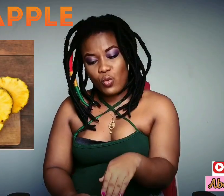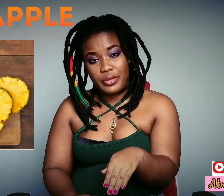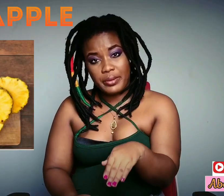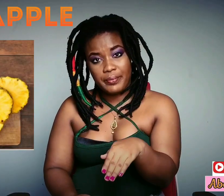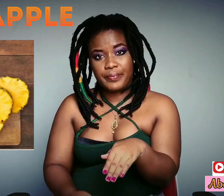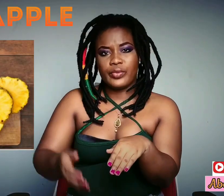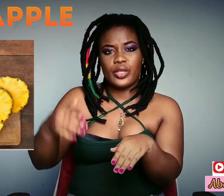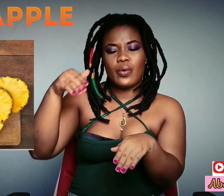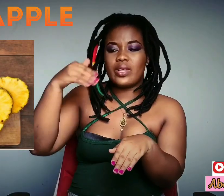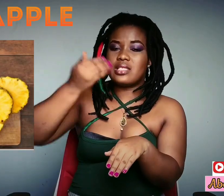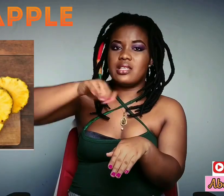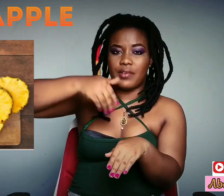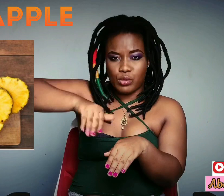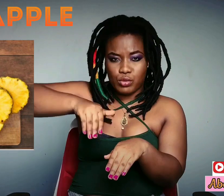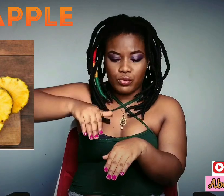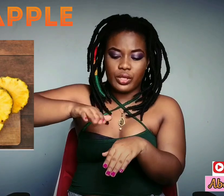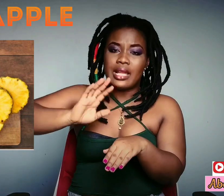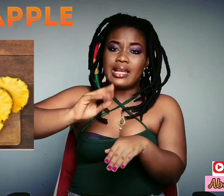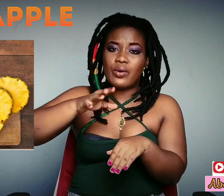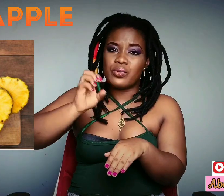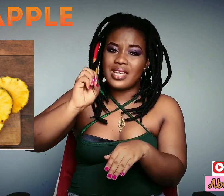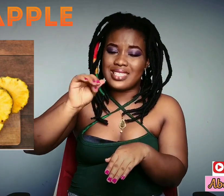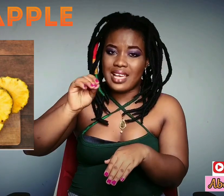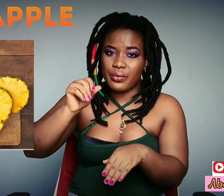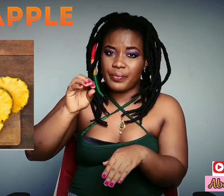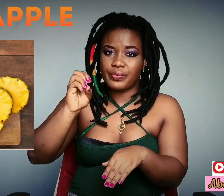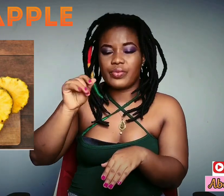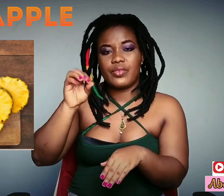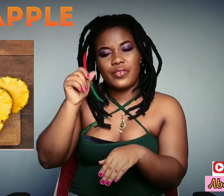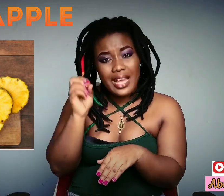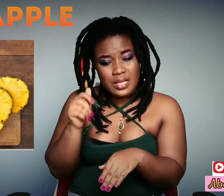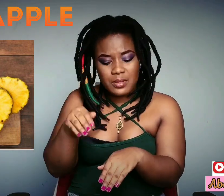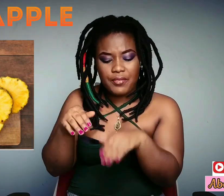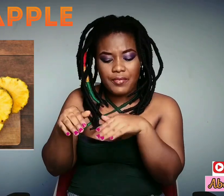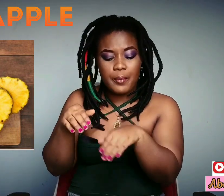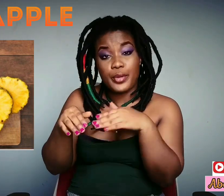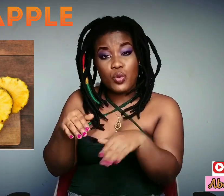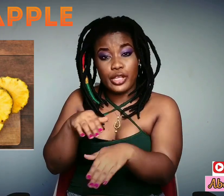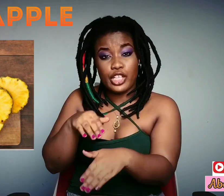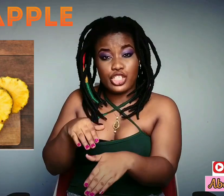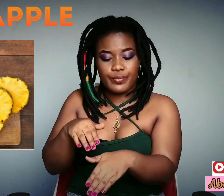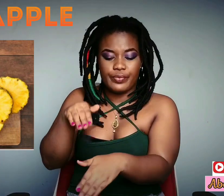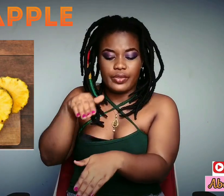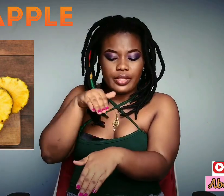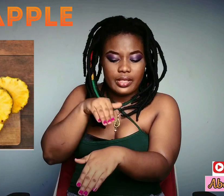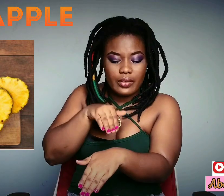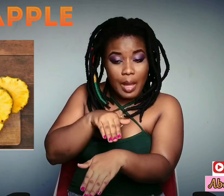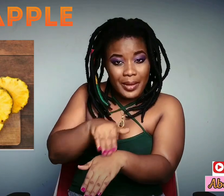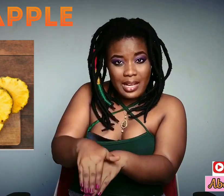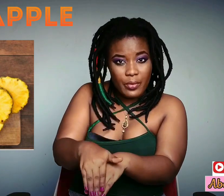sabin kuminim? No what's in the family so. Now the satiano. Fingertips and afa bin kumin echi. No that bad